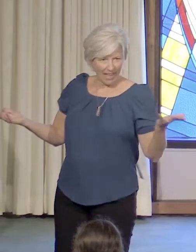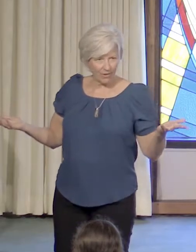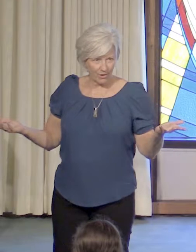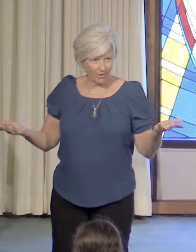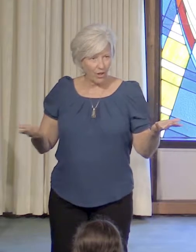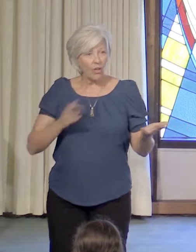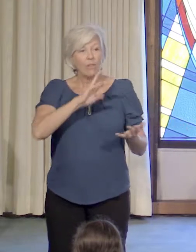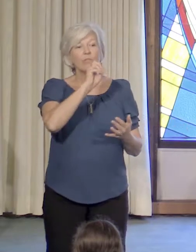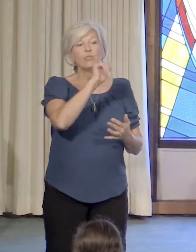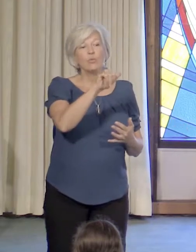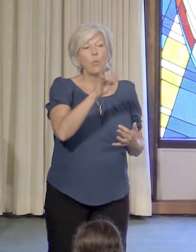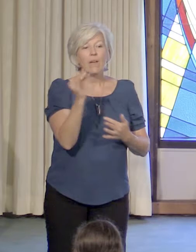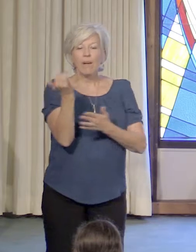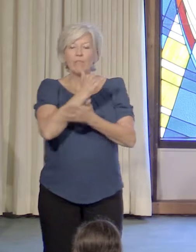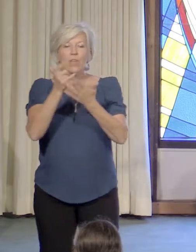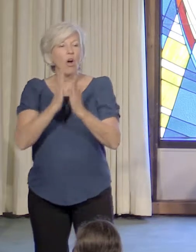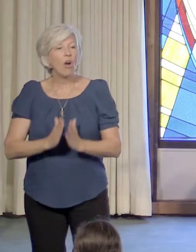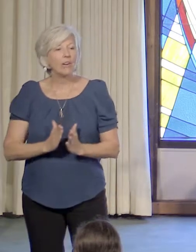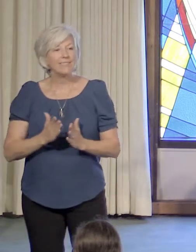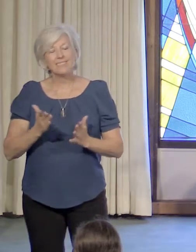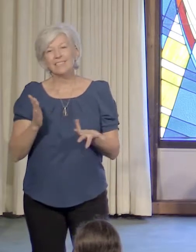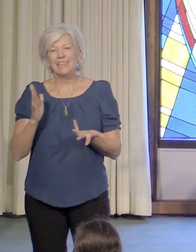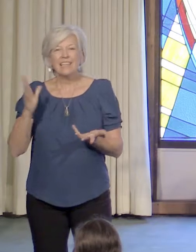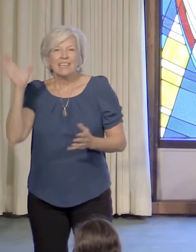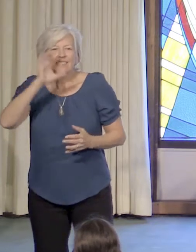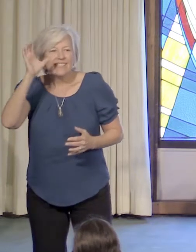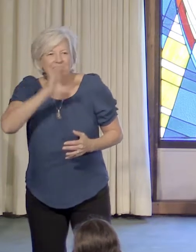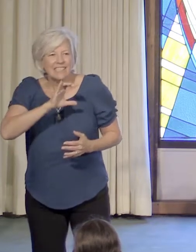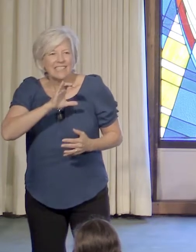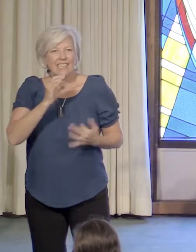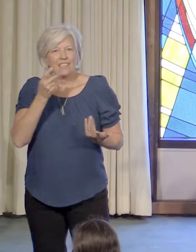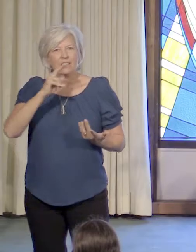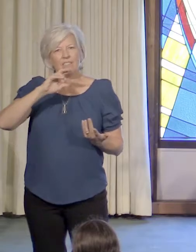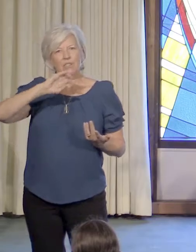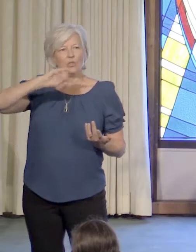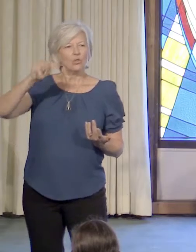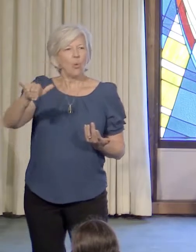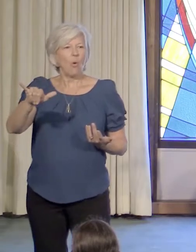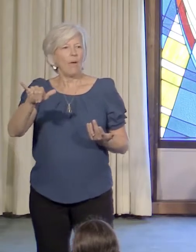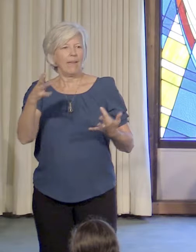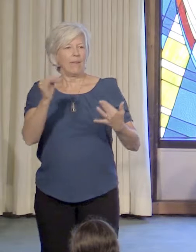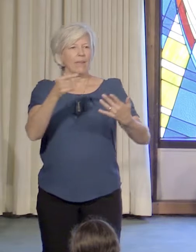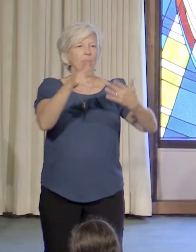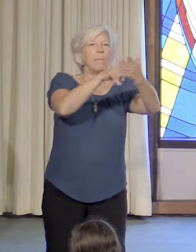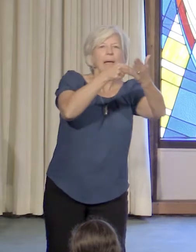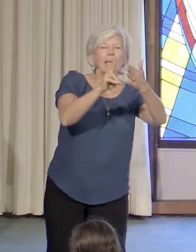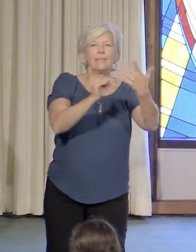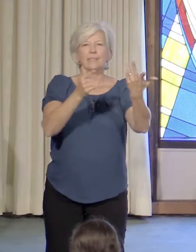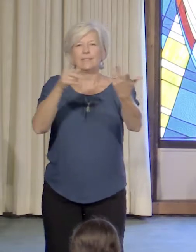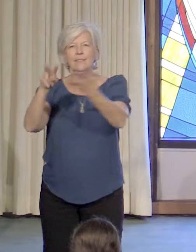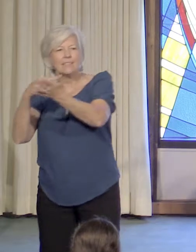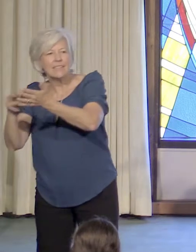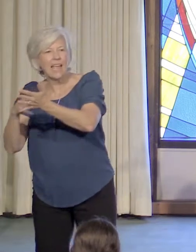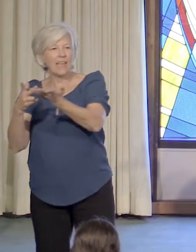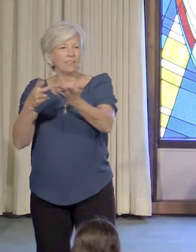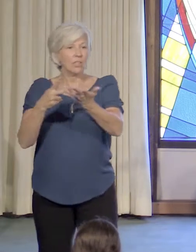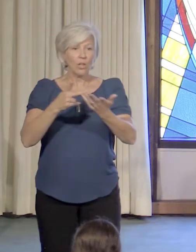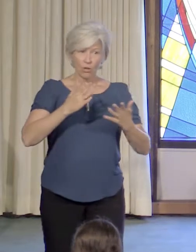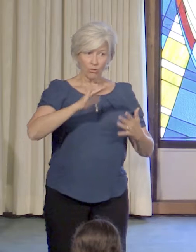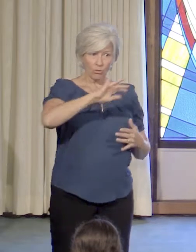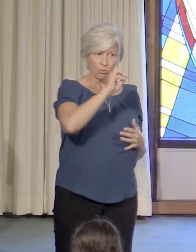artist seeks expression on canvas, on marble, in music, in dance. The joy of the parent expresses in loving